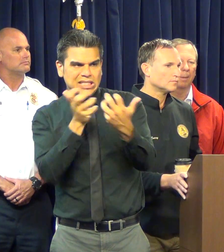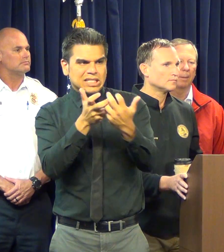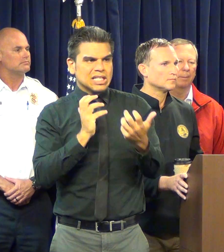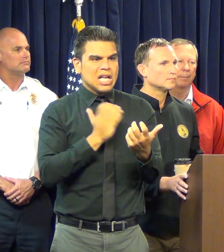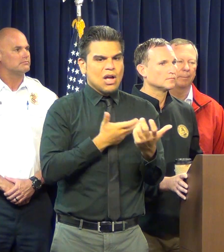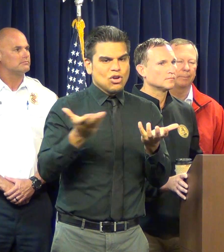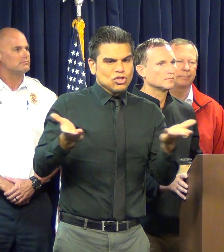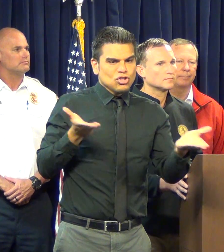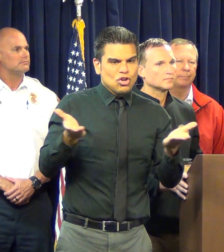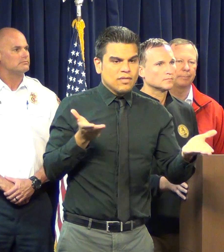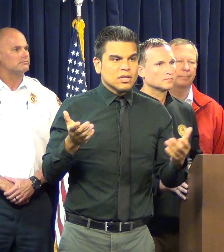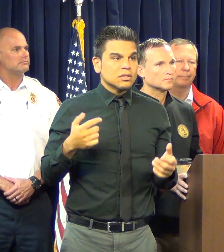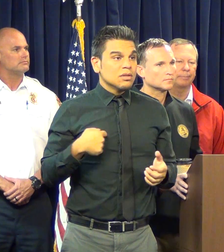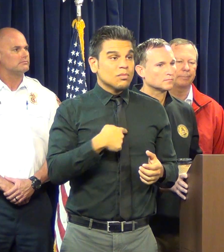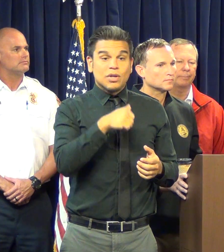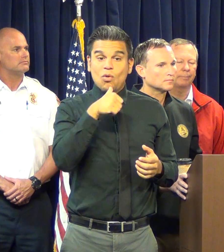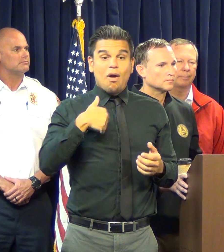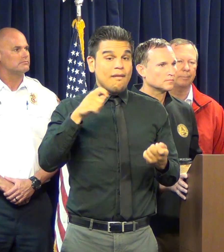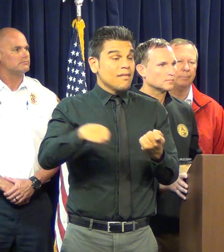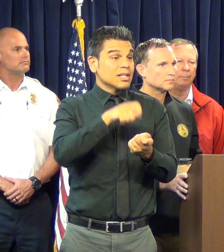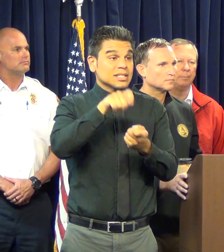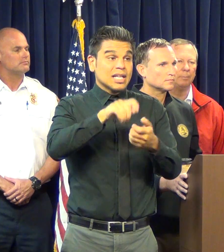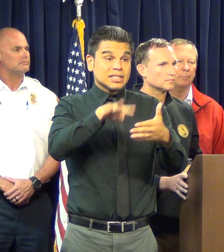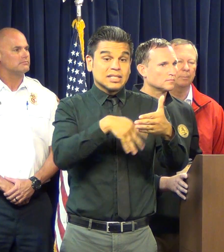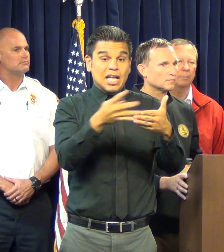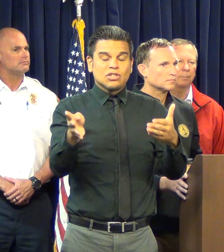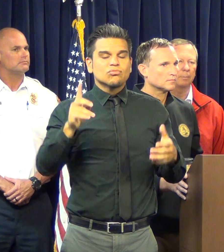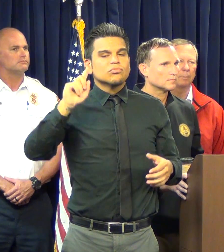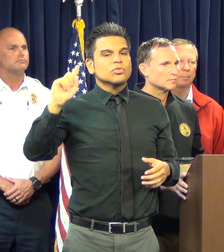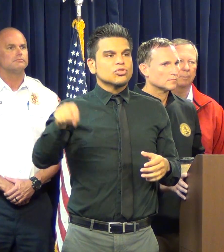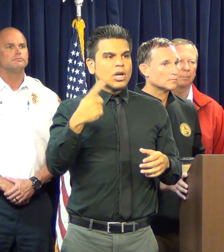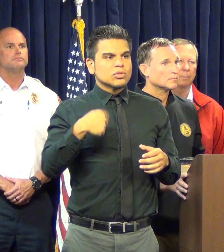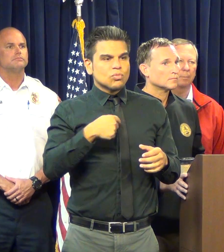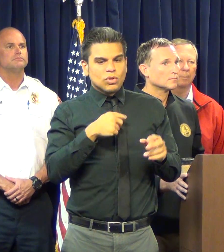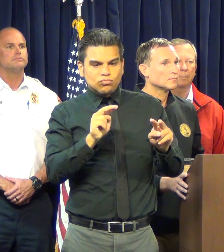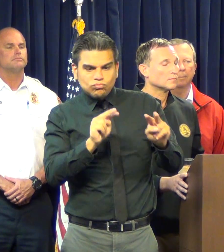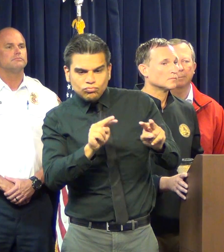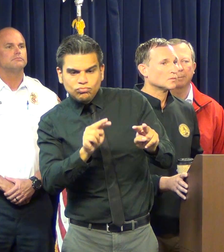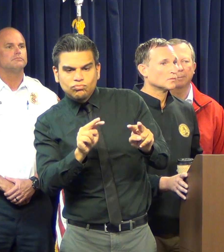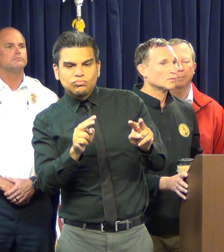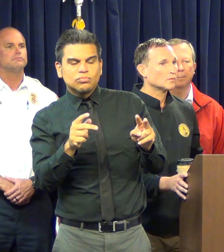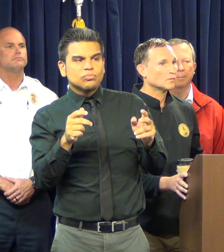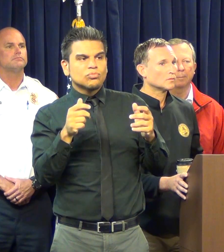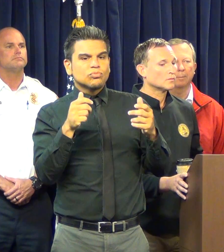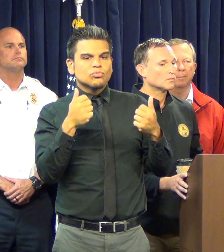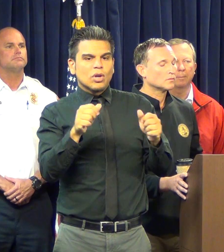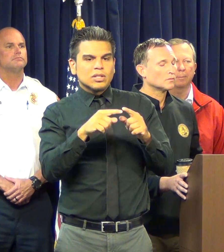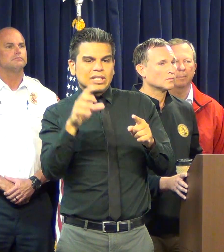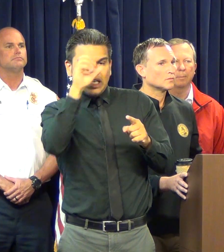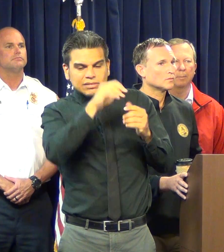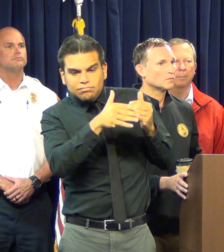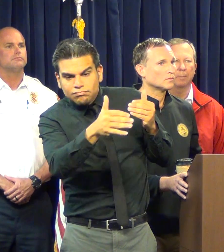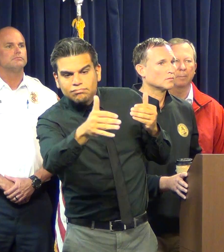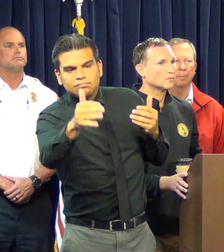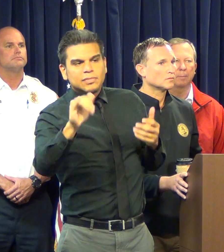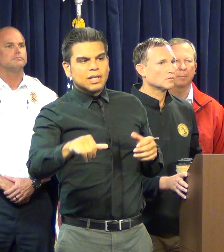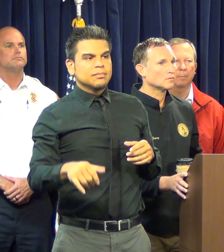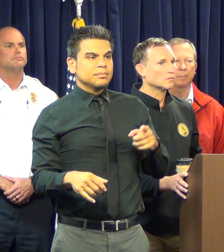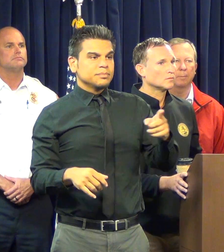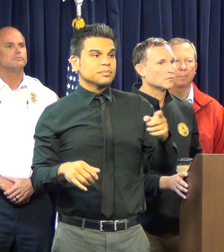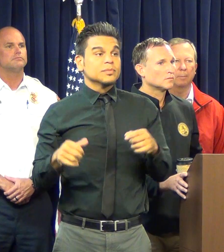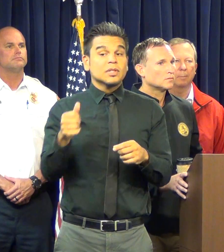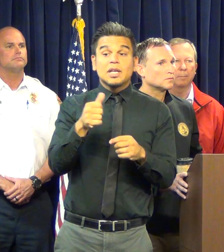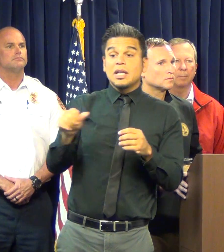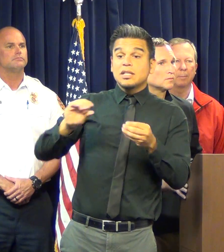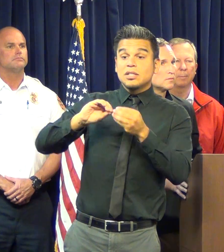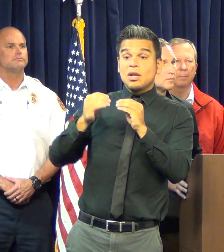timetable for that, but it's something that we'll be evaluating as the day goes on. I know it's so hard to estimate, but any idea of the number of people that actually